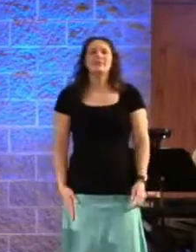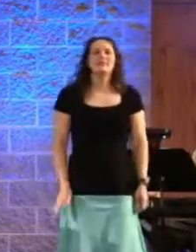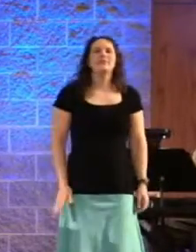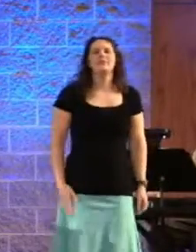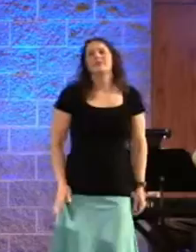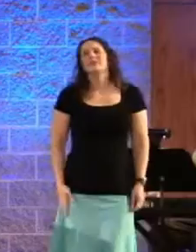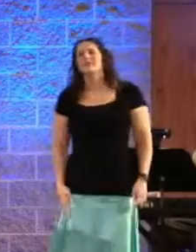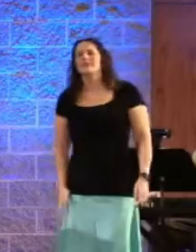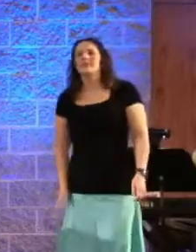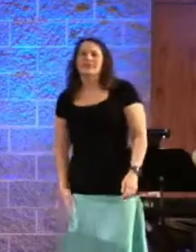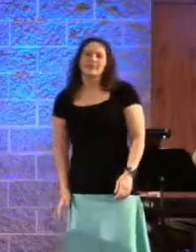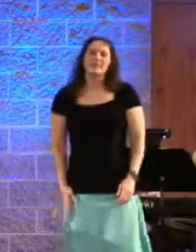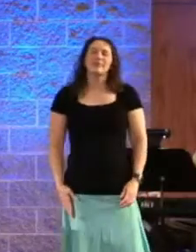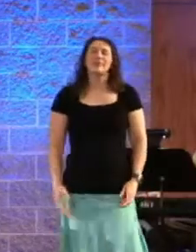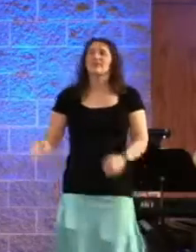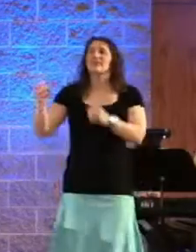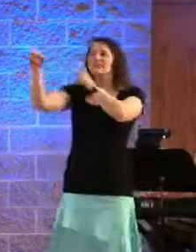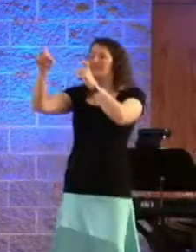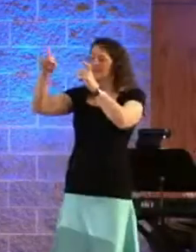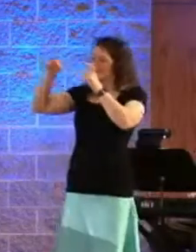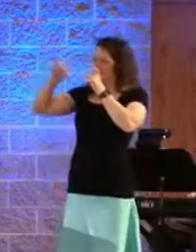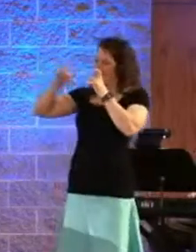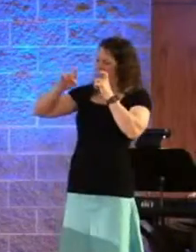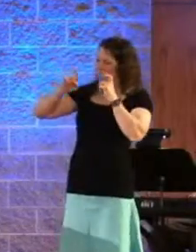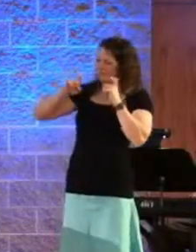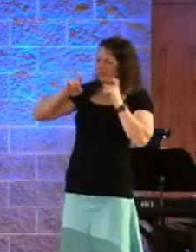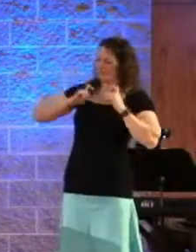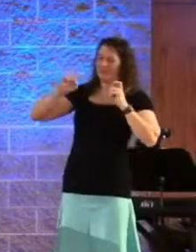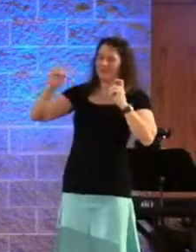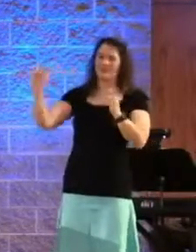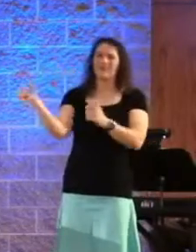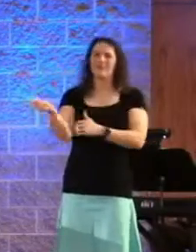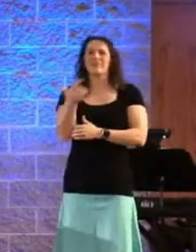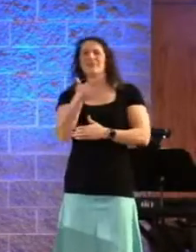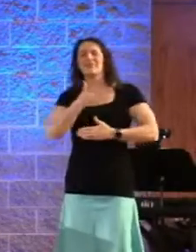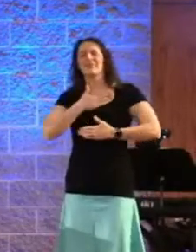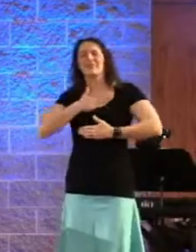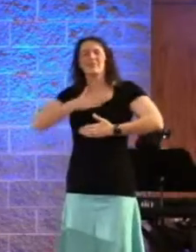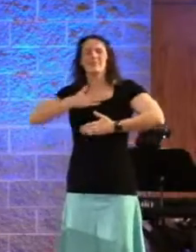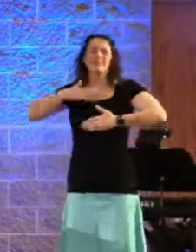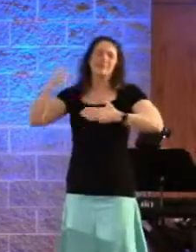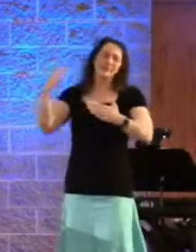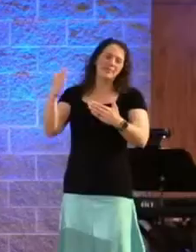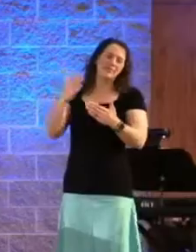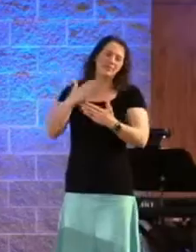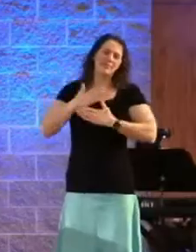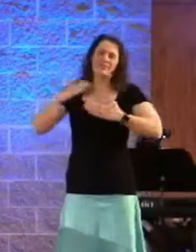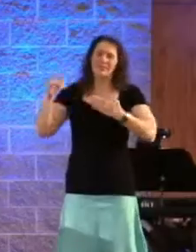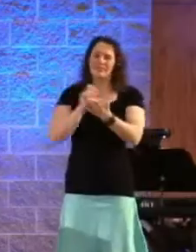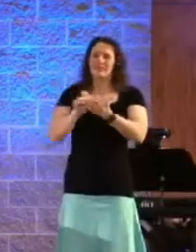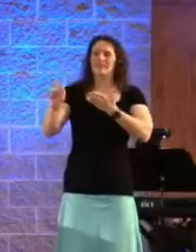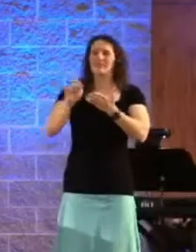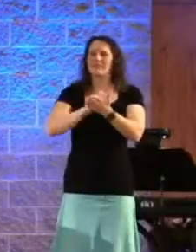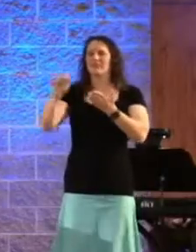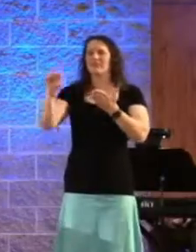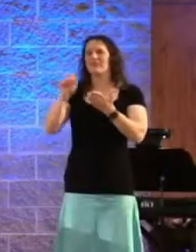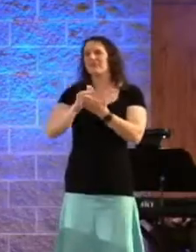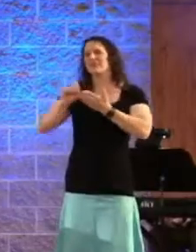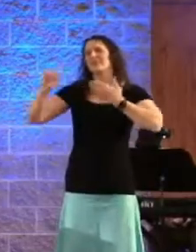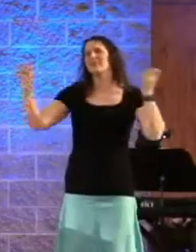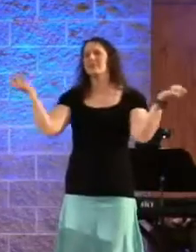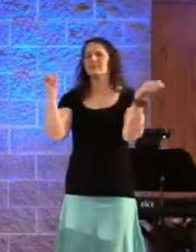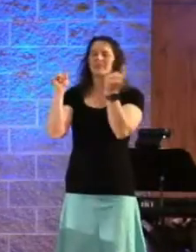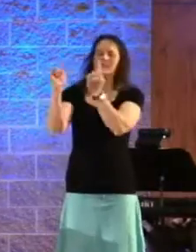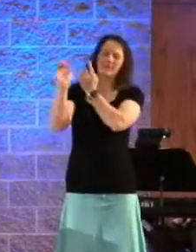alive. Giver of every breath I breathe, author of all eternity, giver